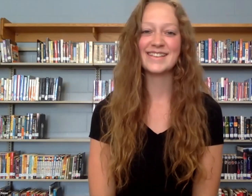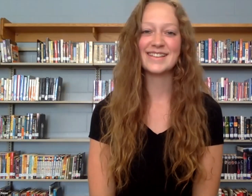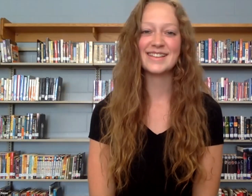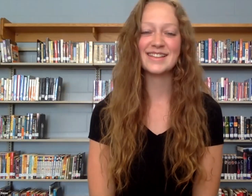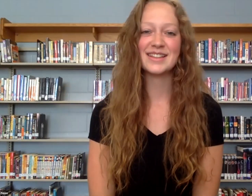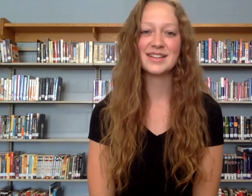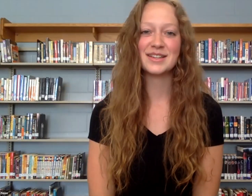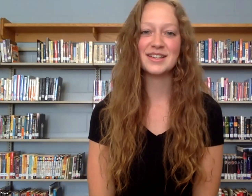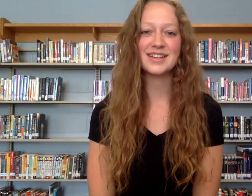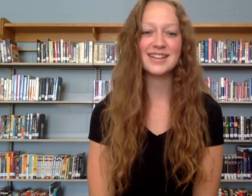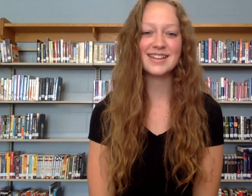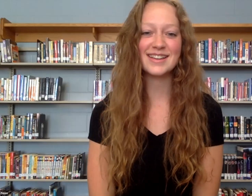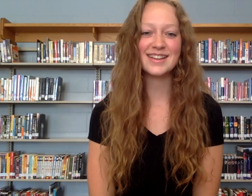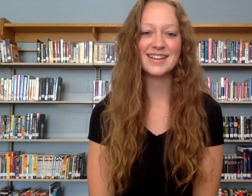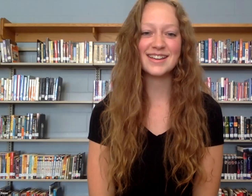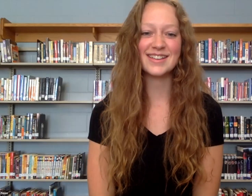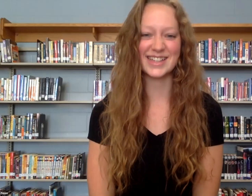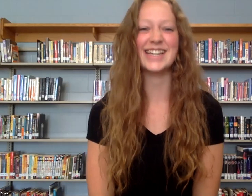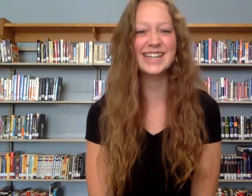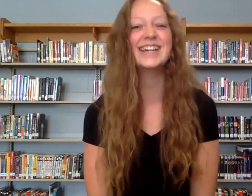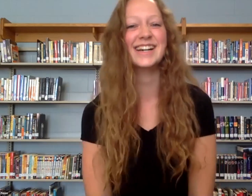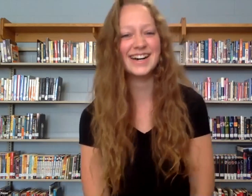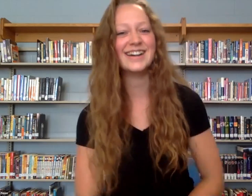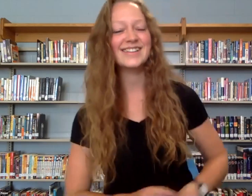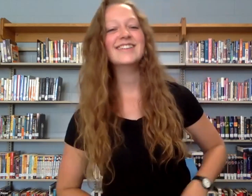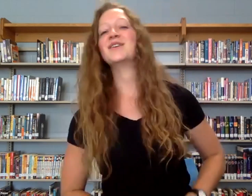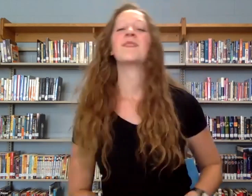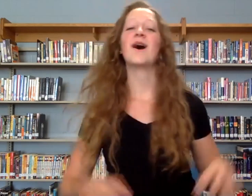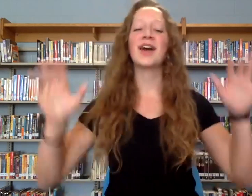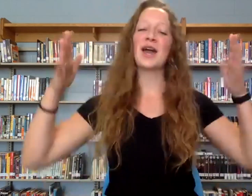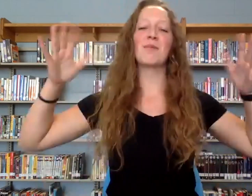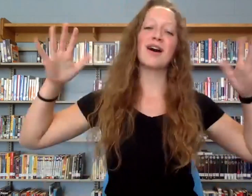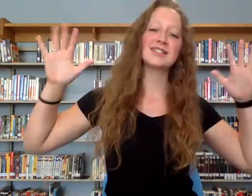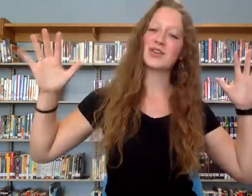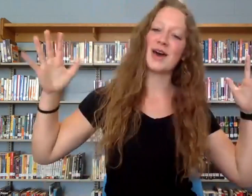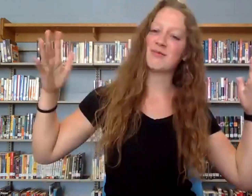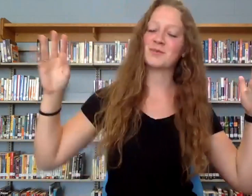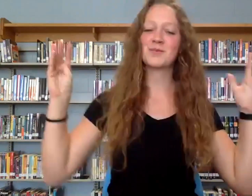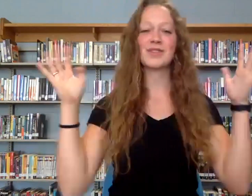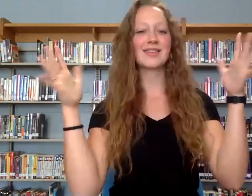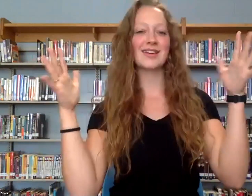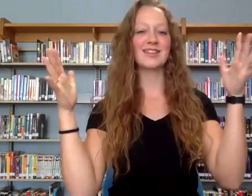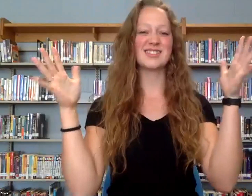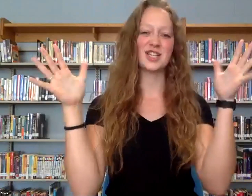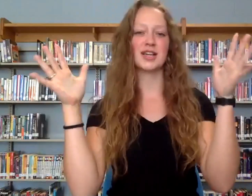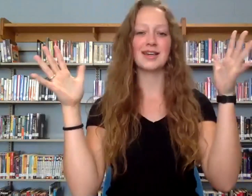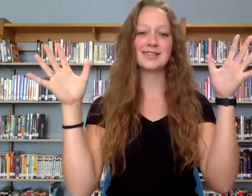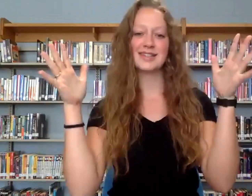It looks like the same winners from the last one. Really? Okay, applause for them. It looks Yay like for Marin and Jenna,